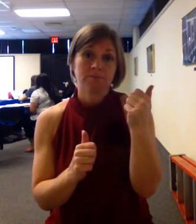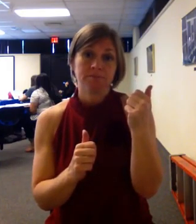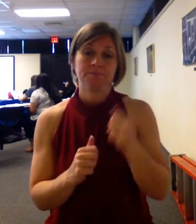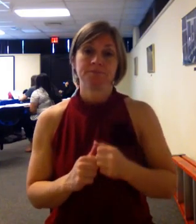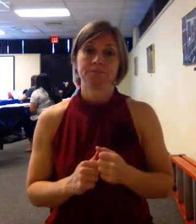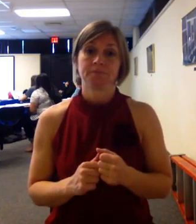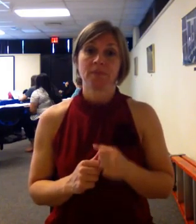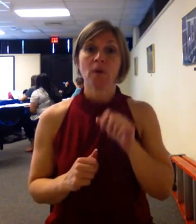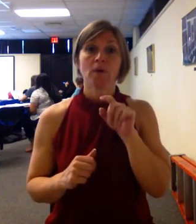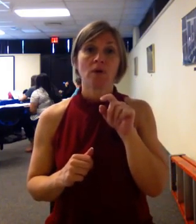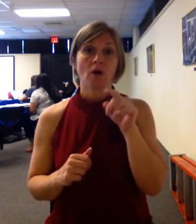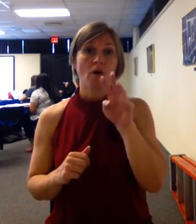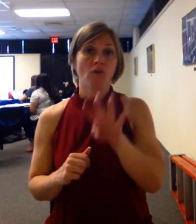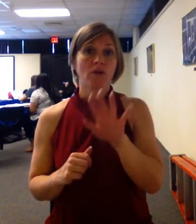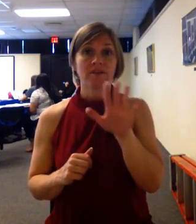It was 45%, it earned 0.88.